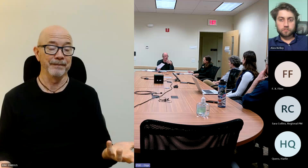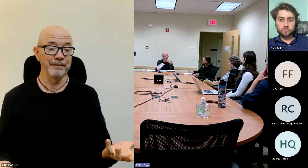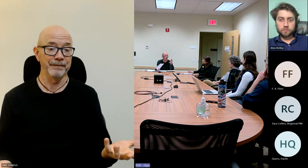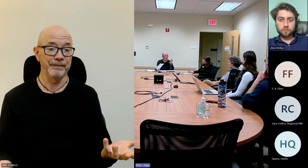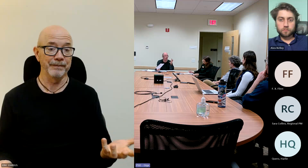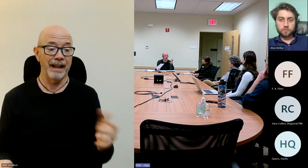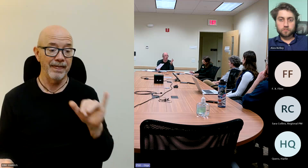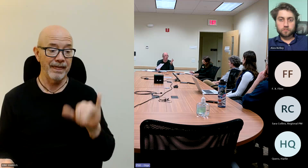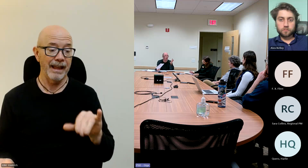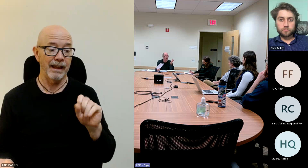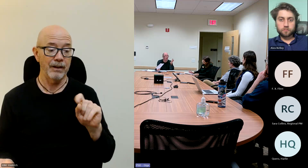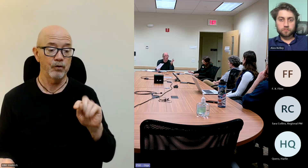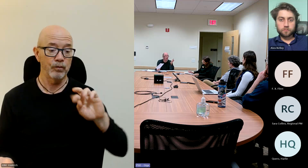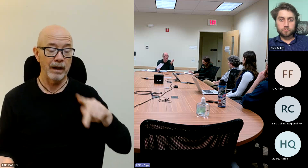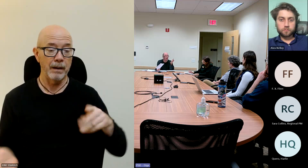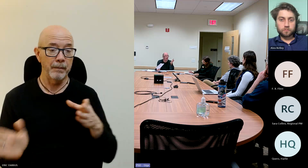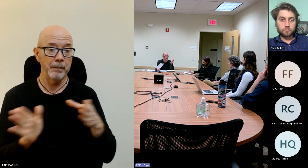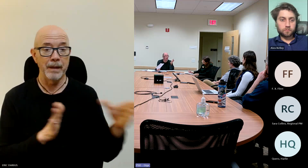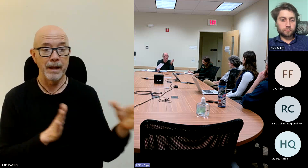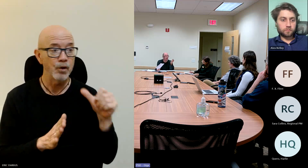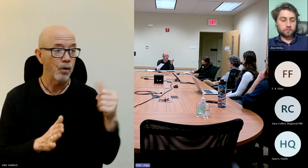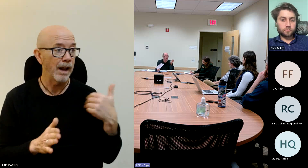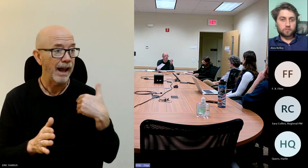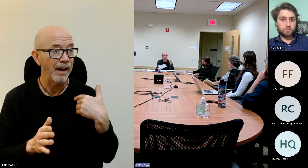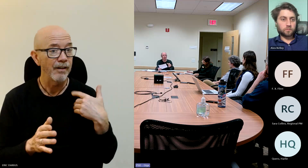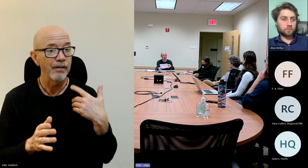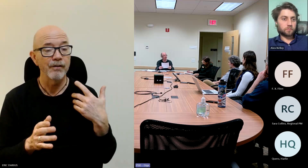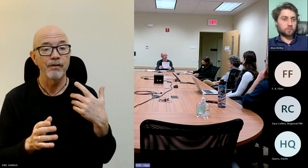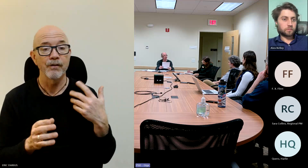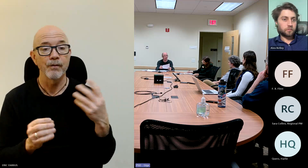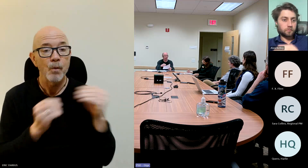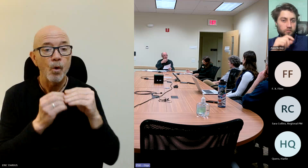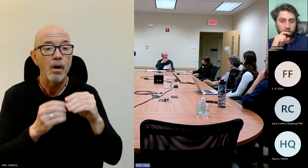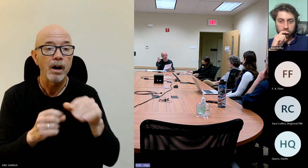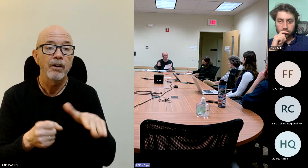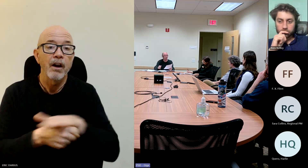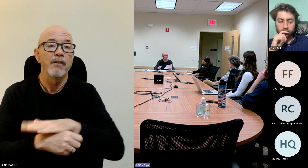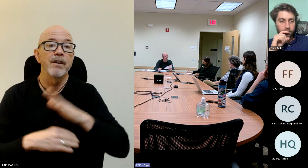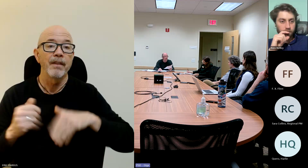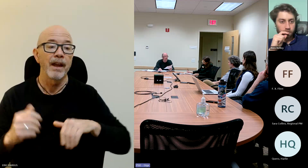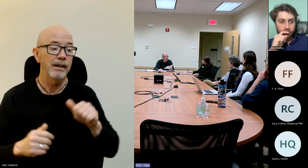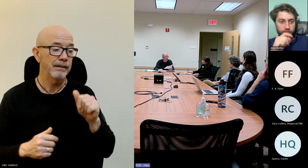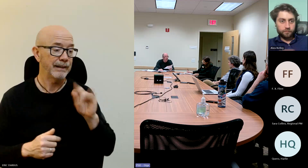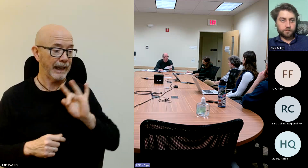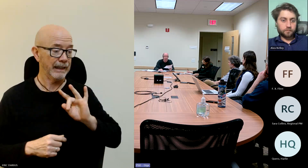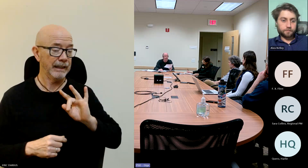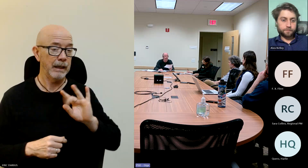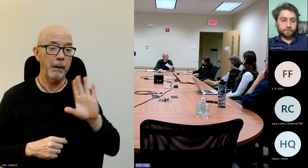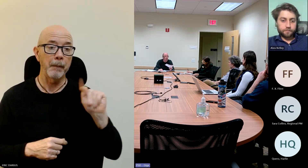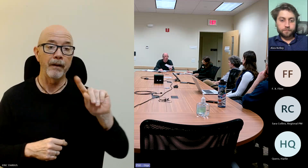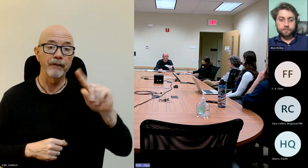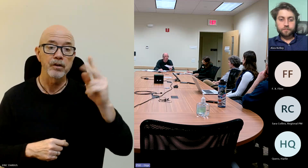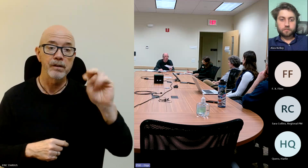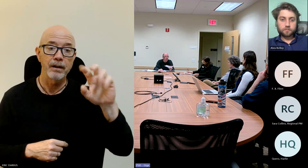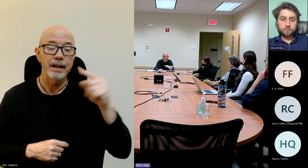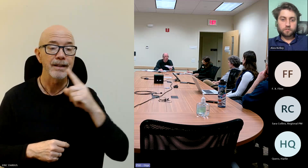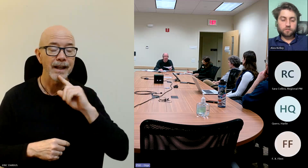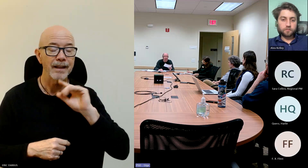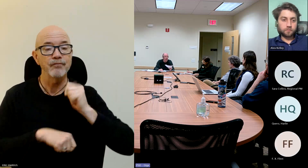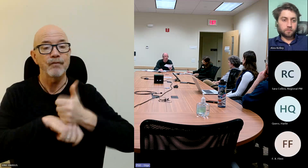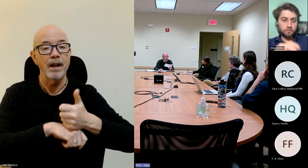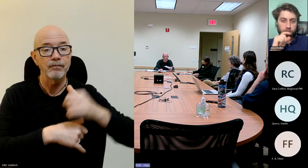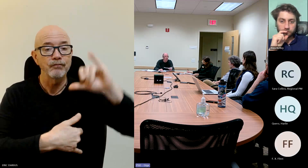says that we don't have substantial more coverage than we did in 2018, but yet FirstNet claims they put 50 towers out there using our 25